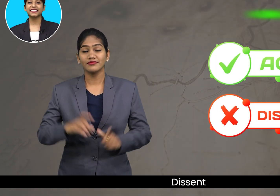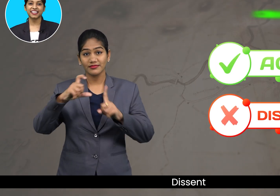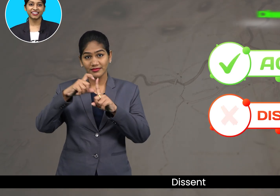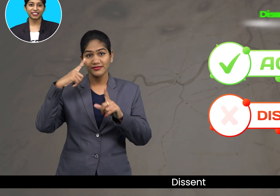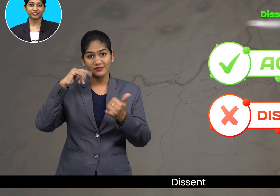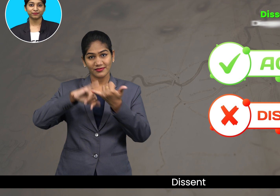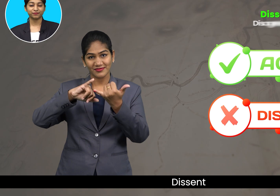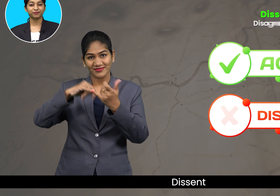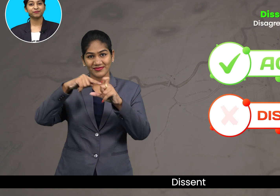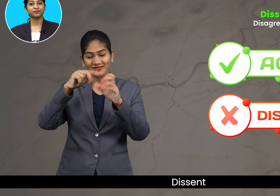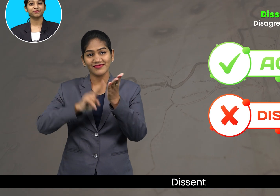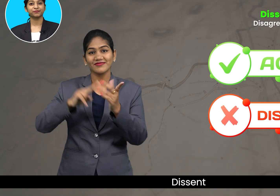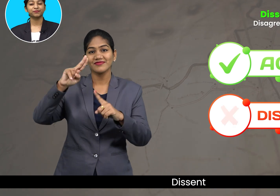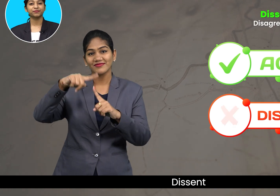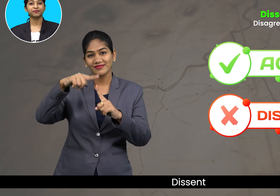Dissent,